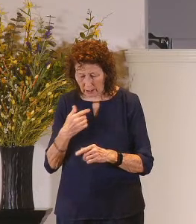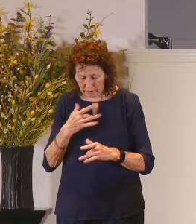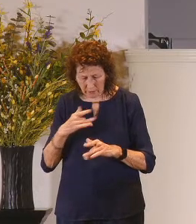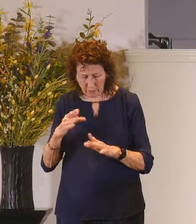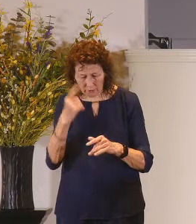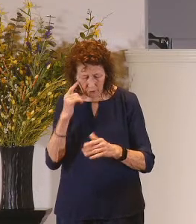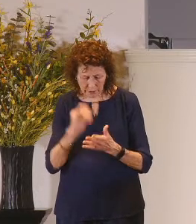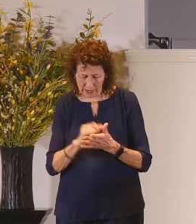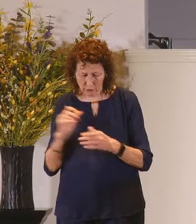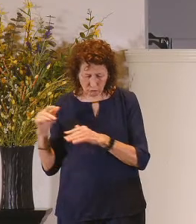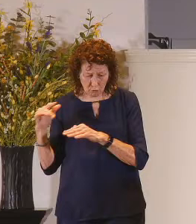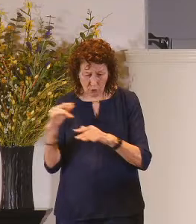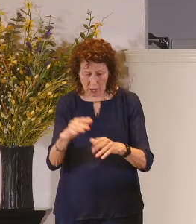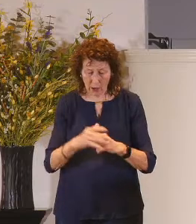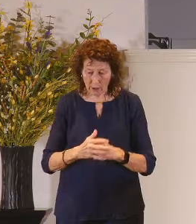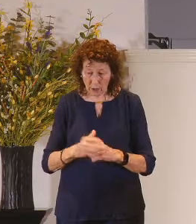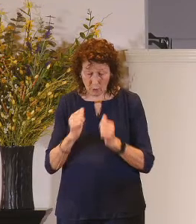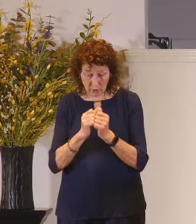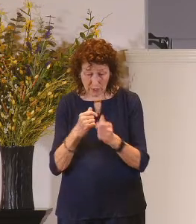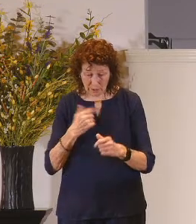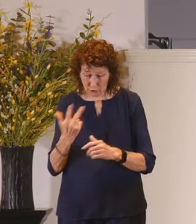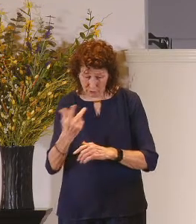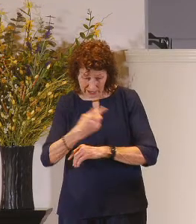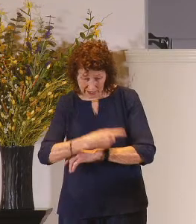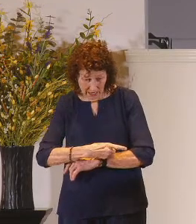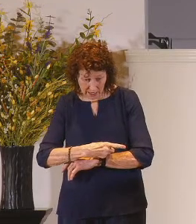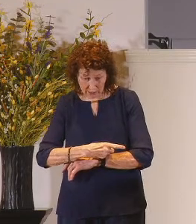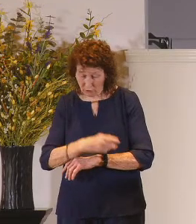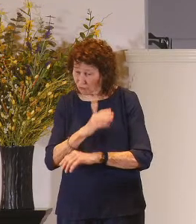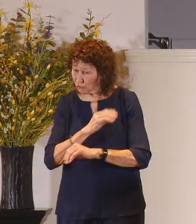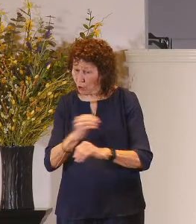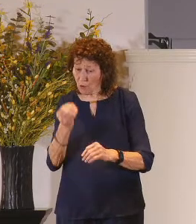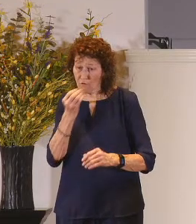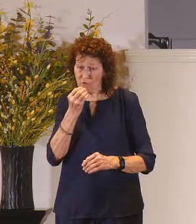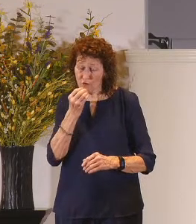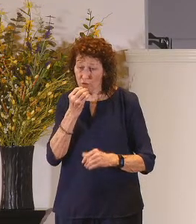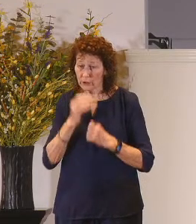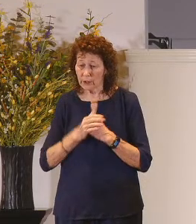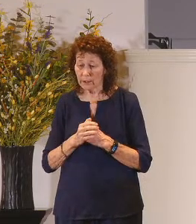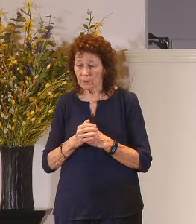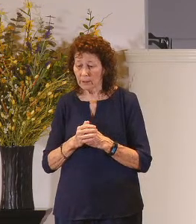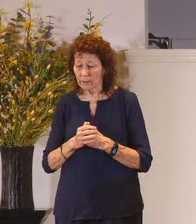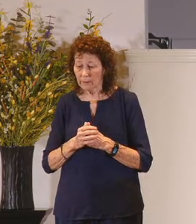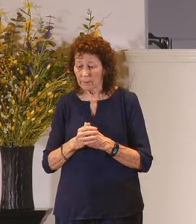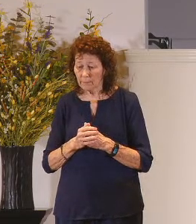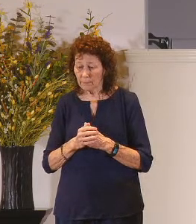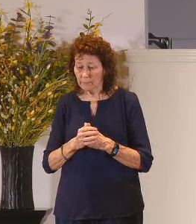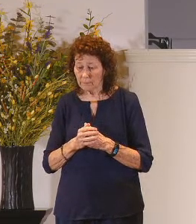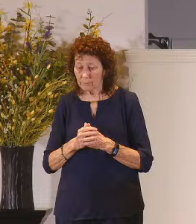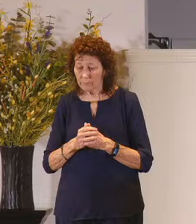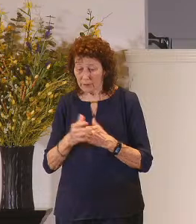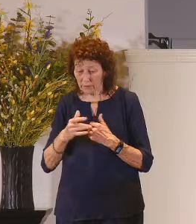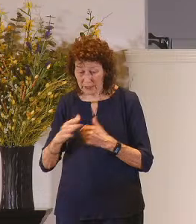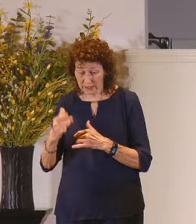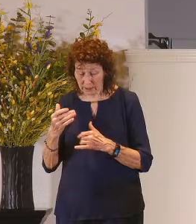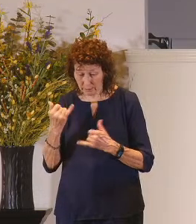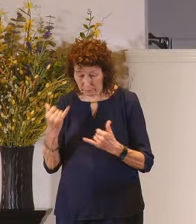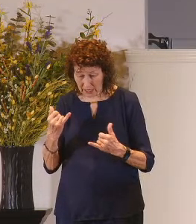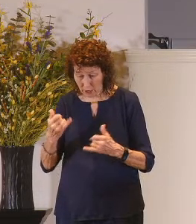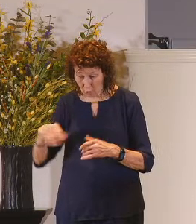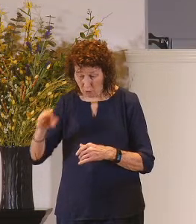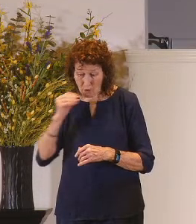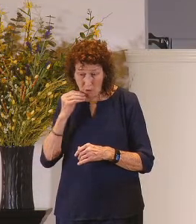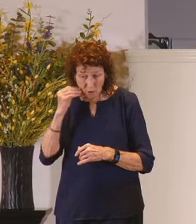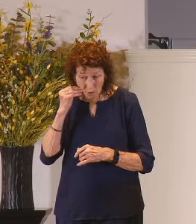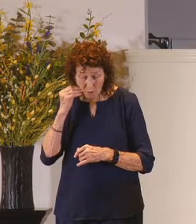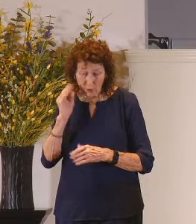on the crowd because they have been with me now 3 days and have nothing to eat. And if I send them away hungry to their homes,